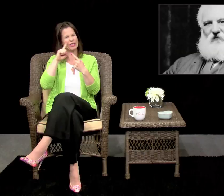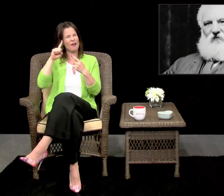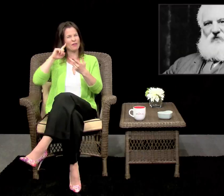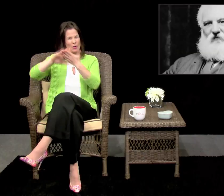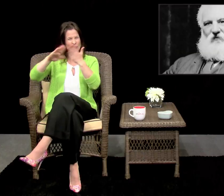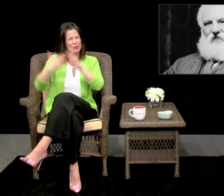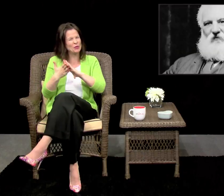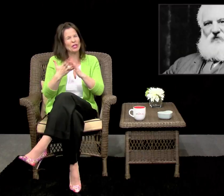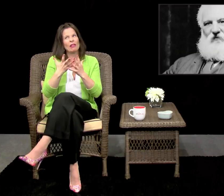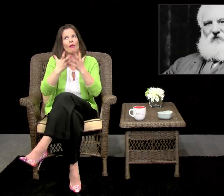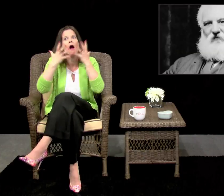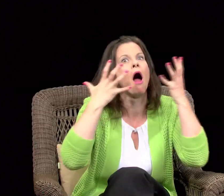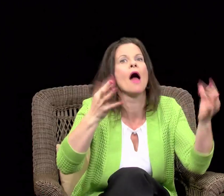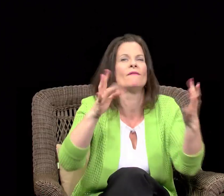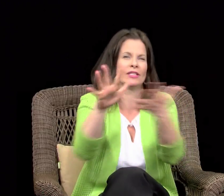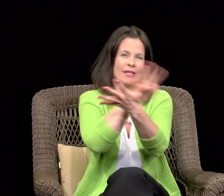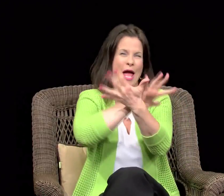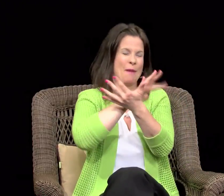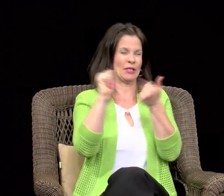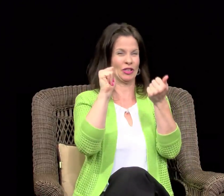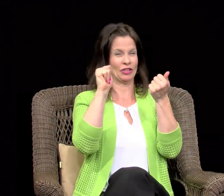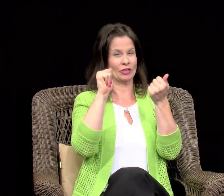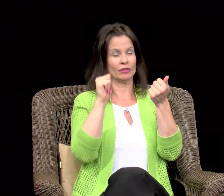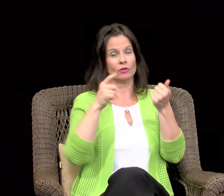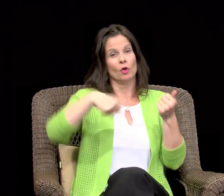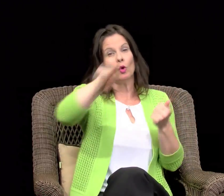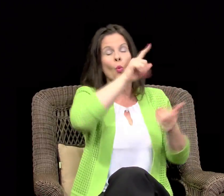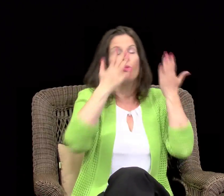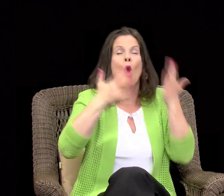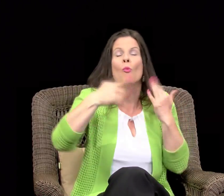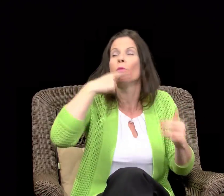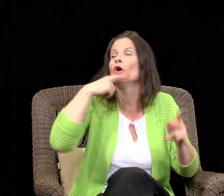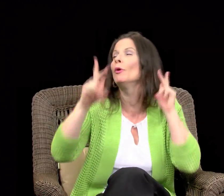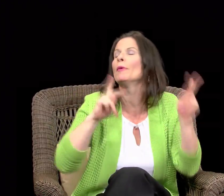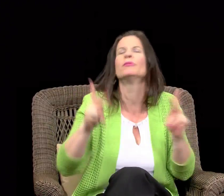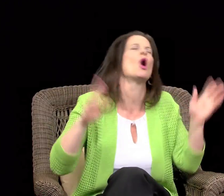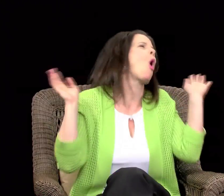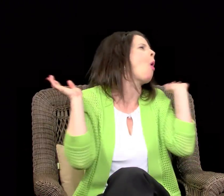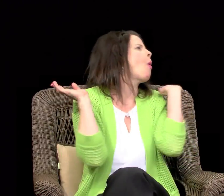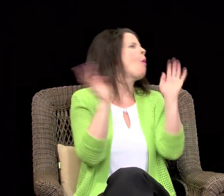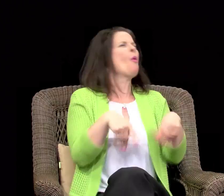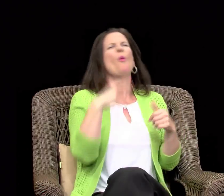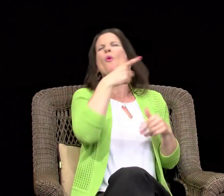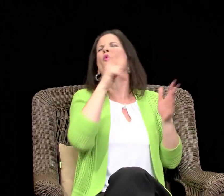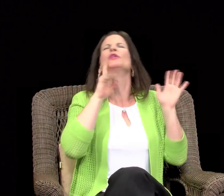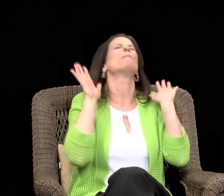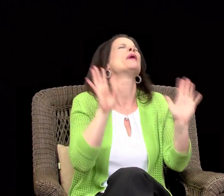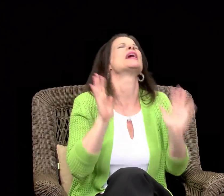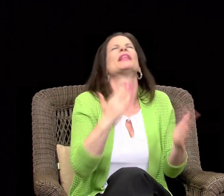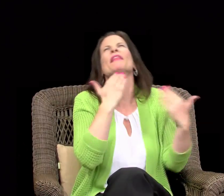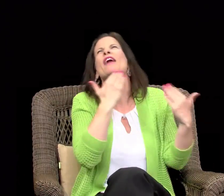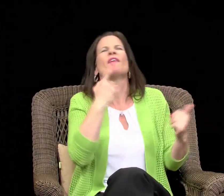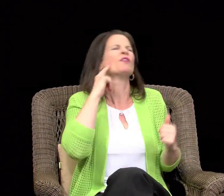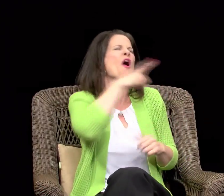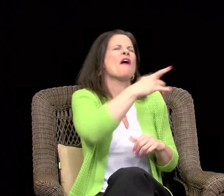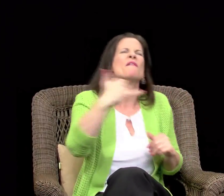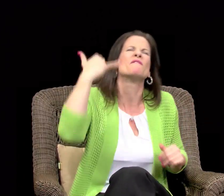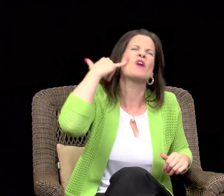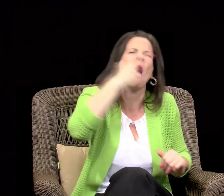really? He did a lot of damage to the deaf community, a lot of damage. And he thought hearing people